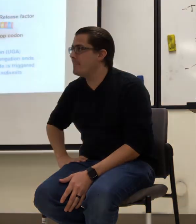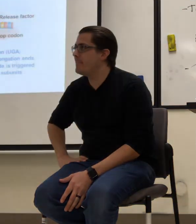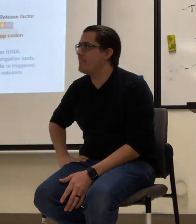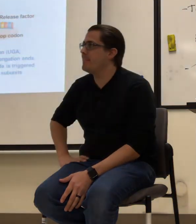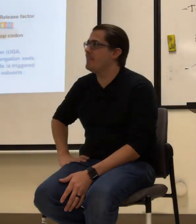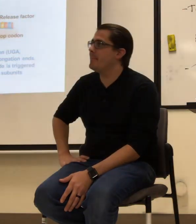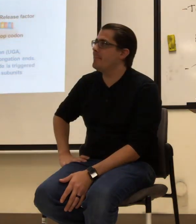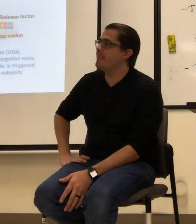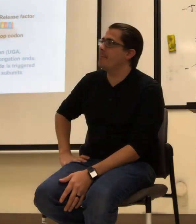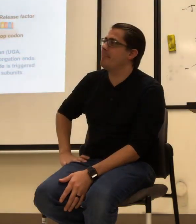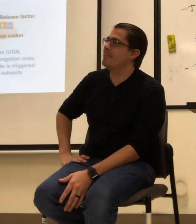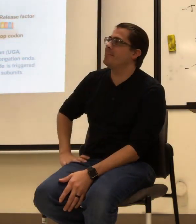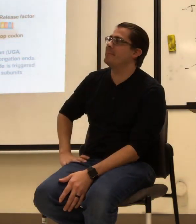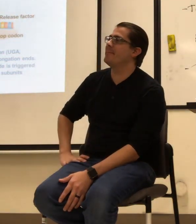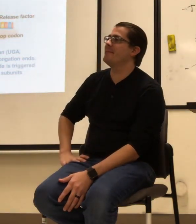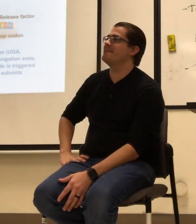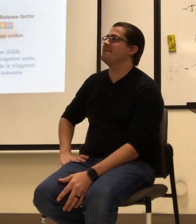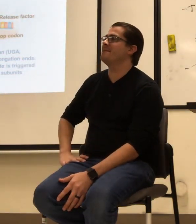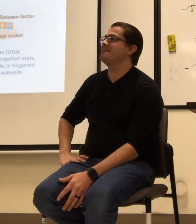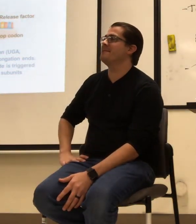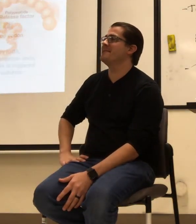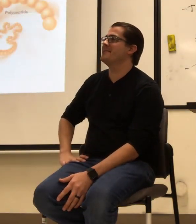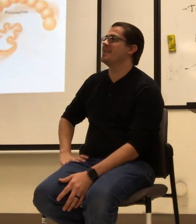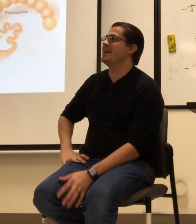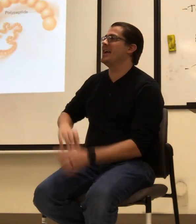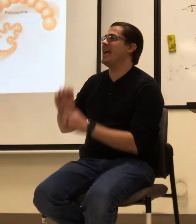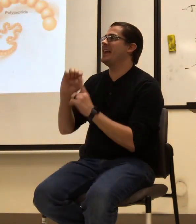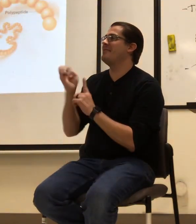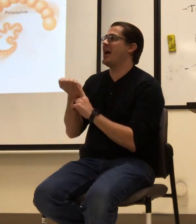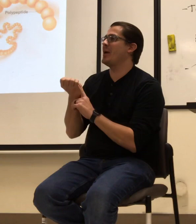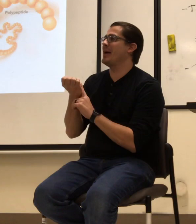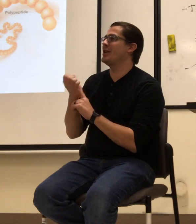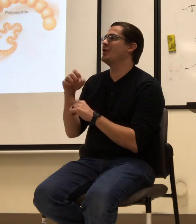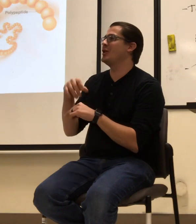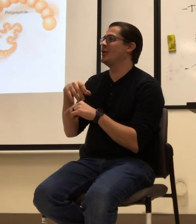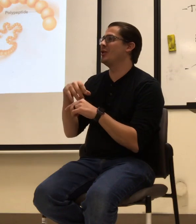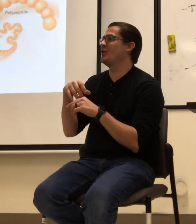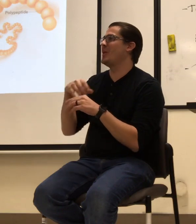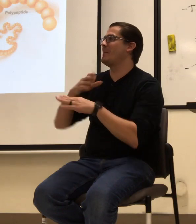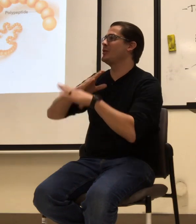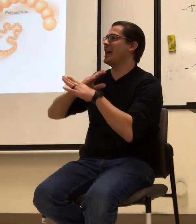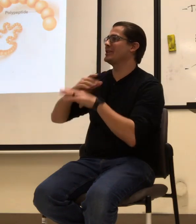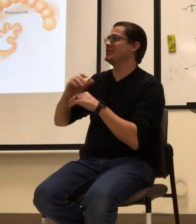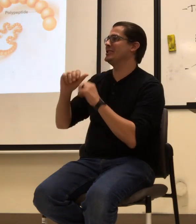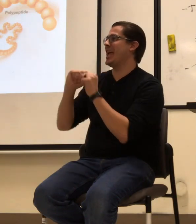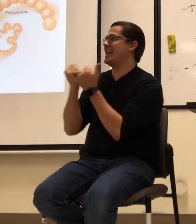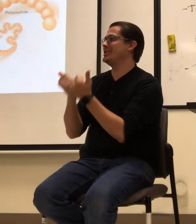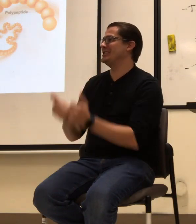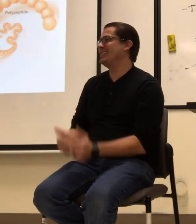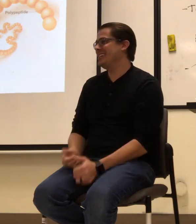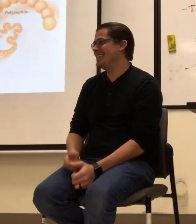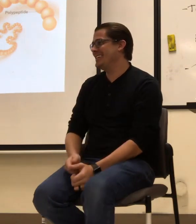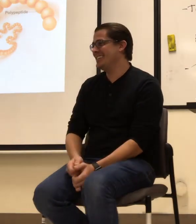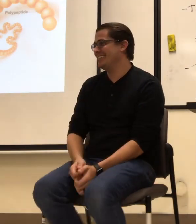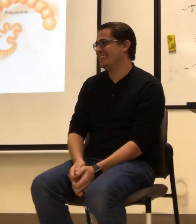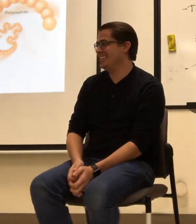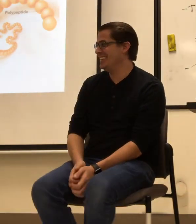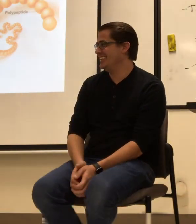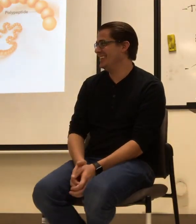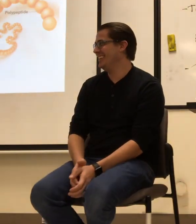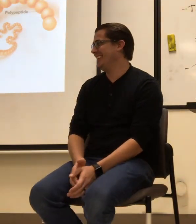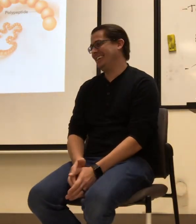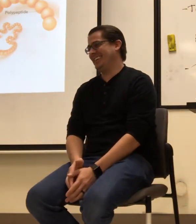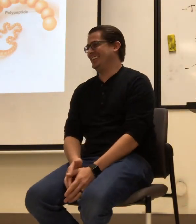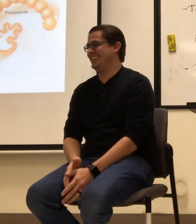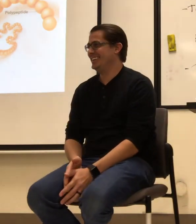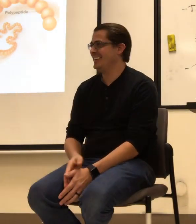Okay, so boom, release factor, done. You got your polypeptide chain. And now what? You